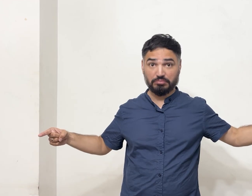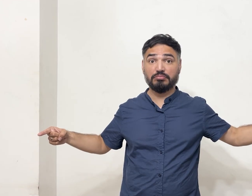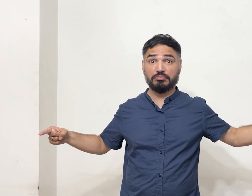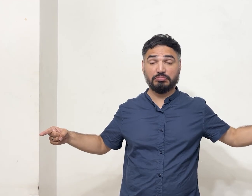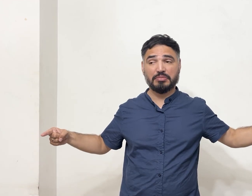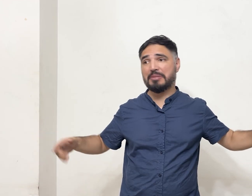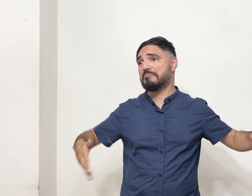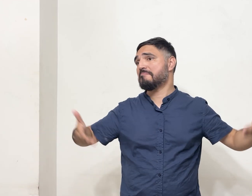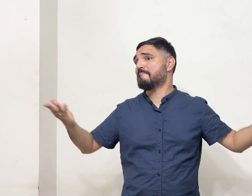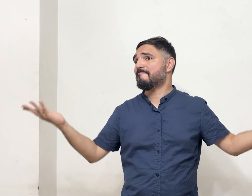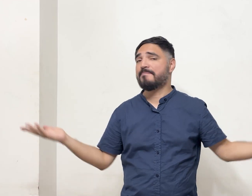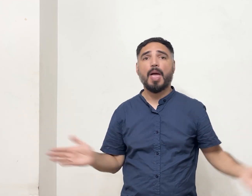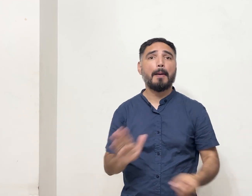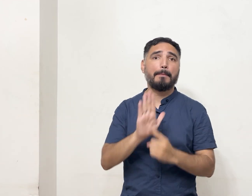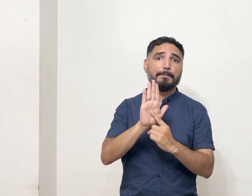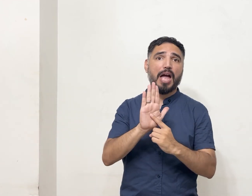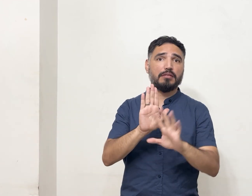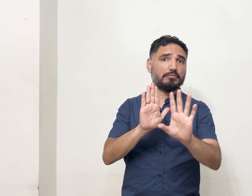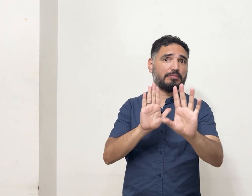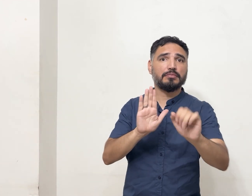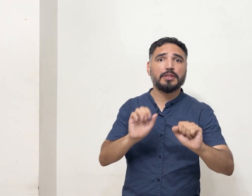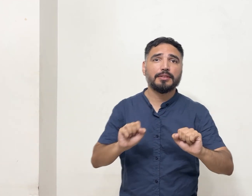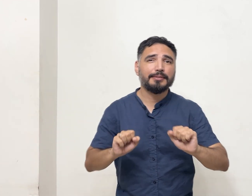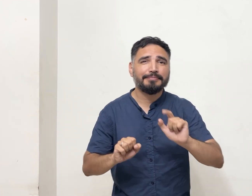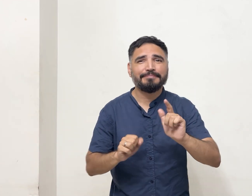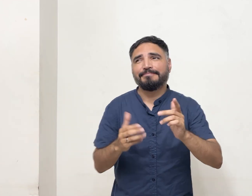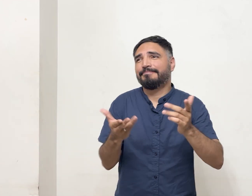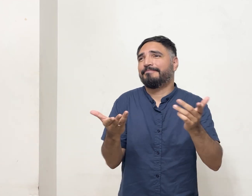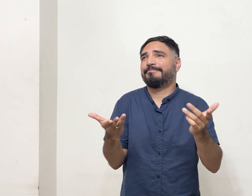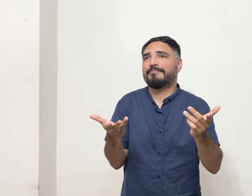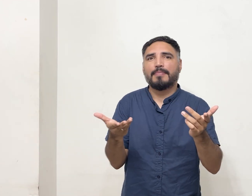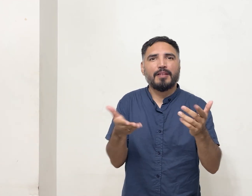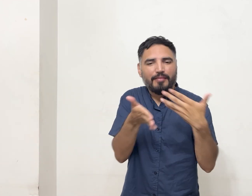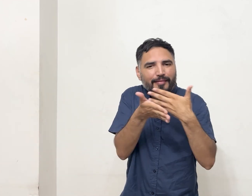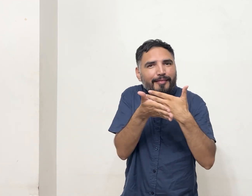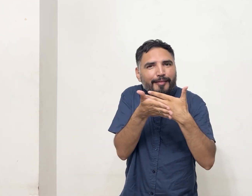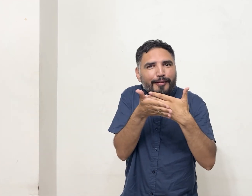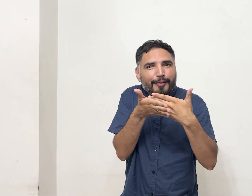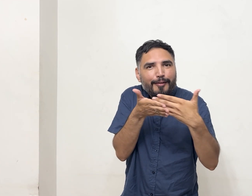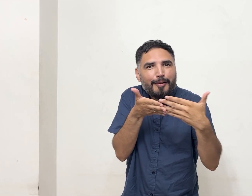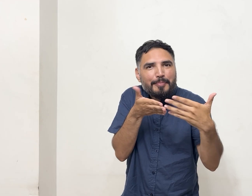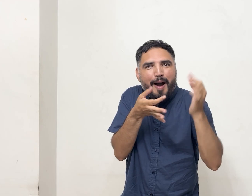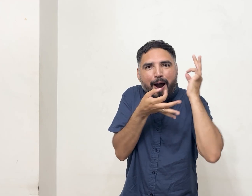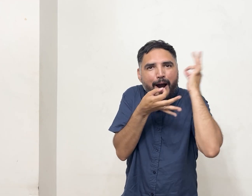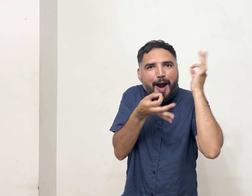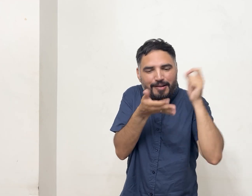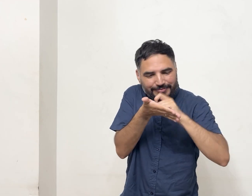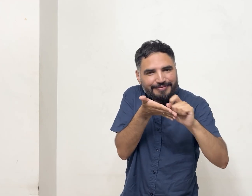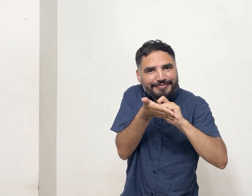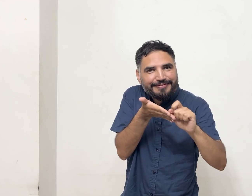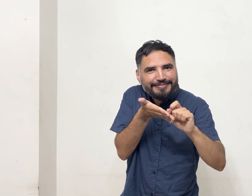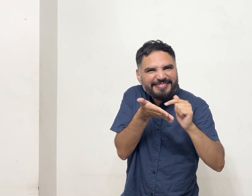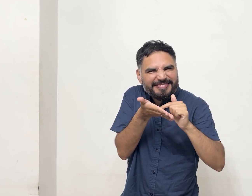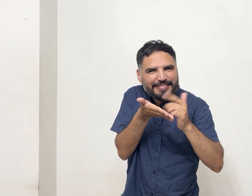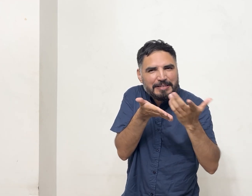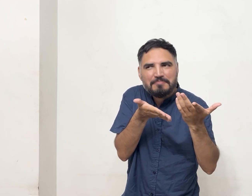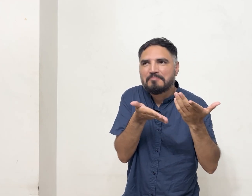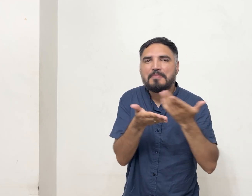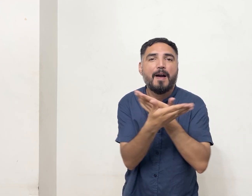ones. For example, in a writing language like Albanian, we might find a sentence